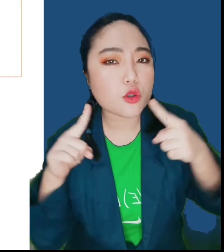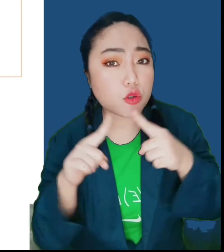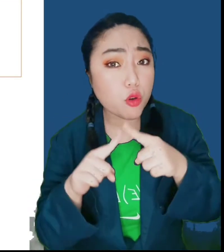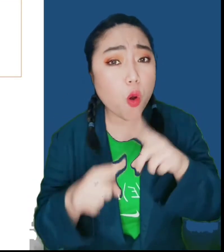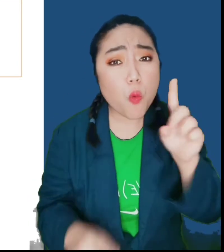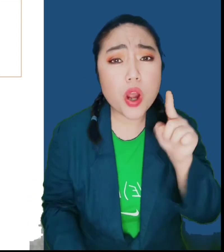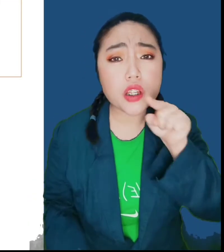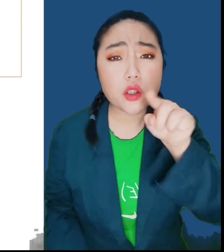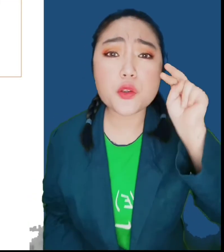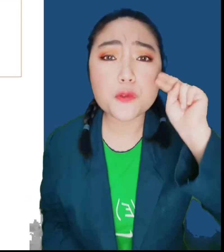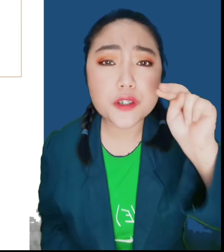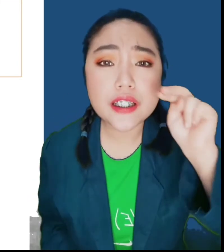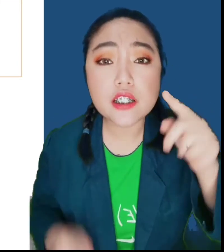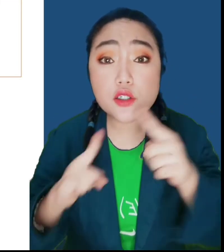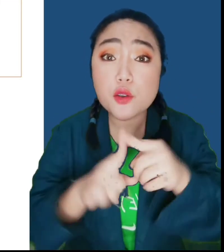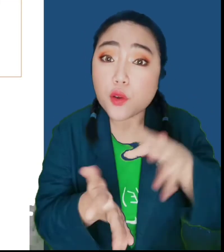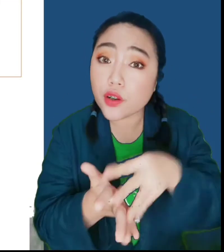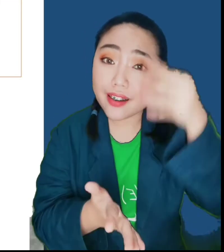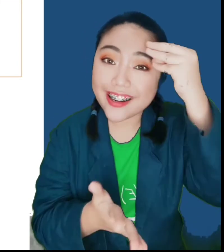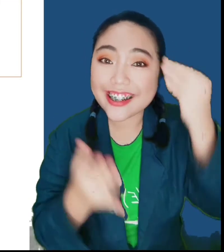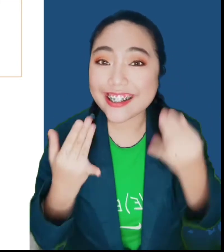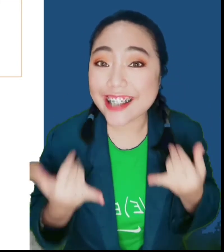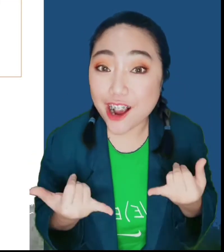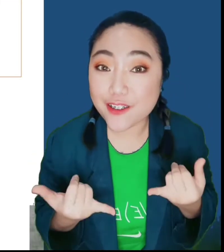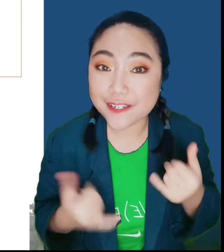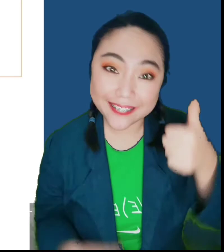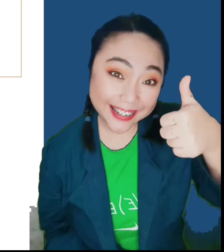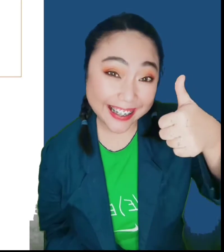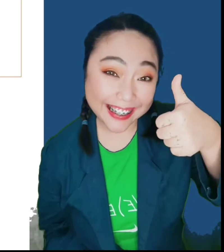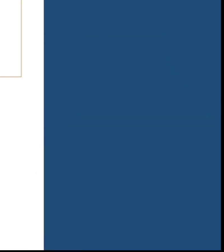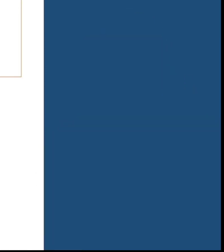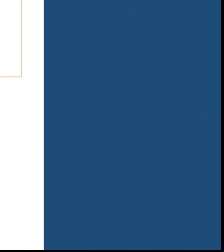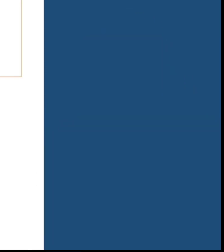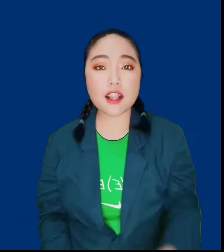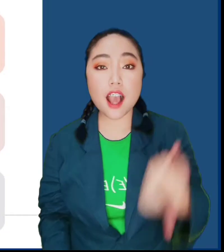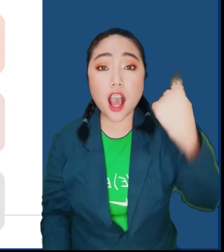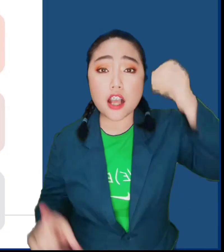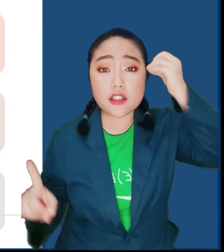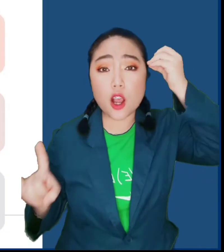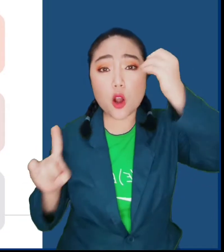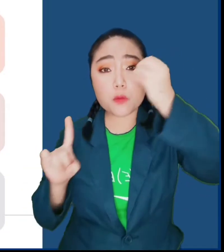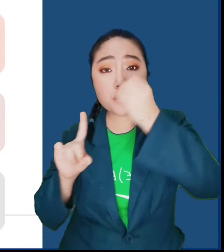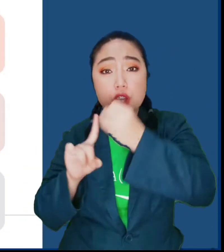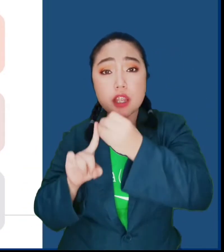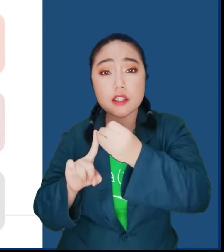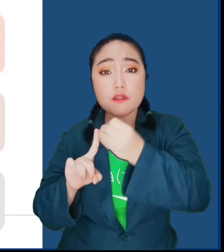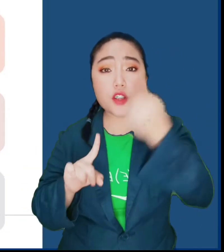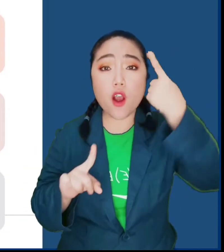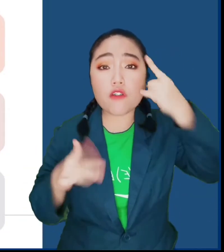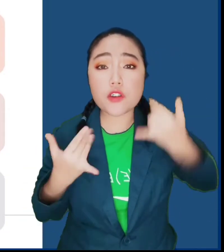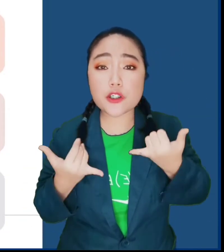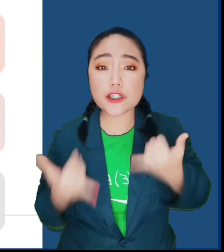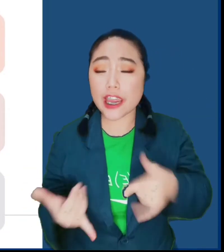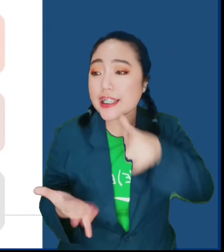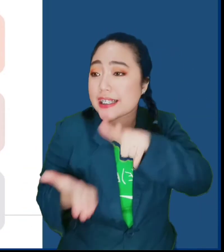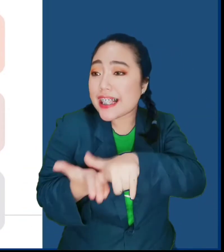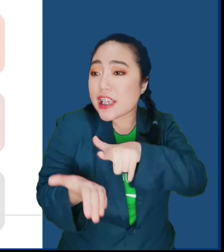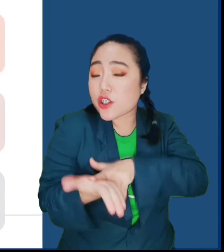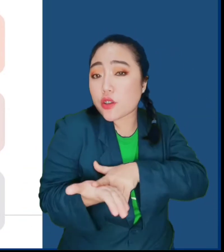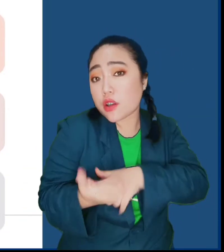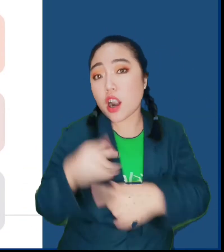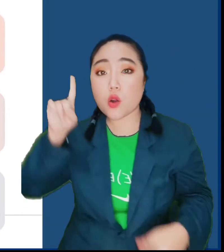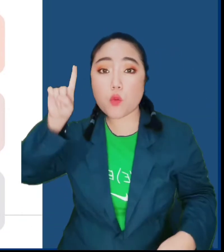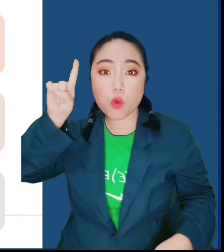let's continue to what you want to learn. Okay? Objectives for today's